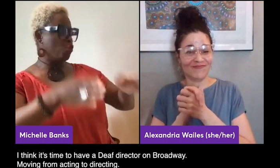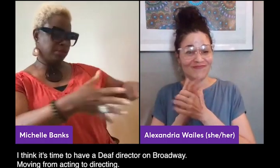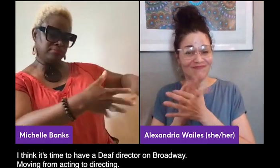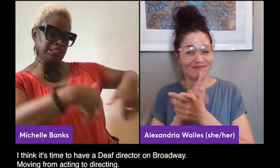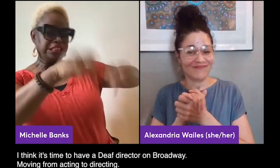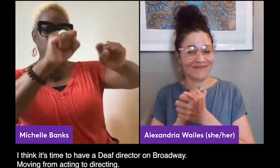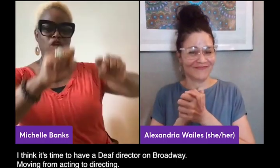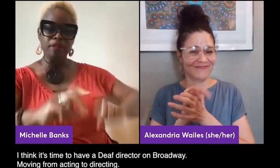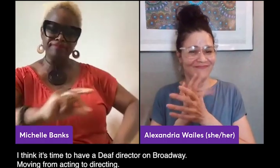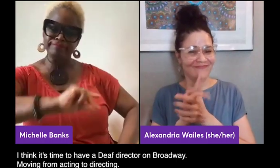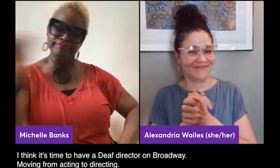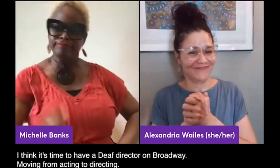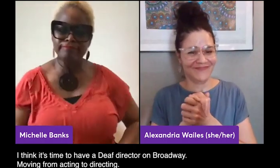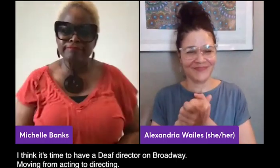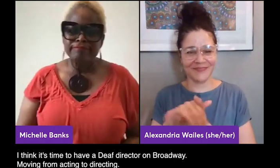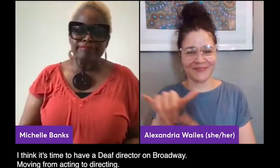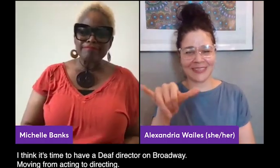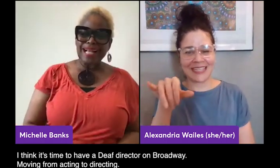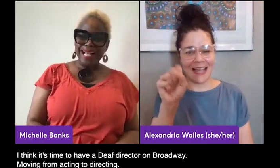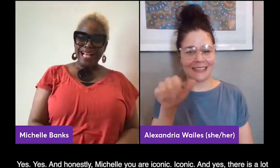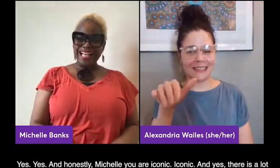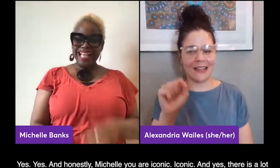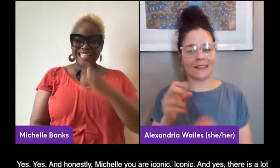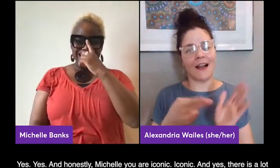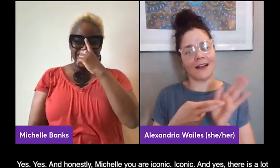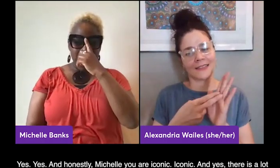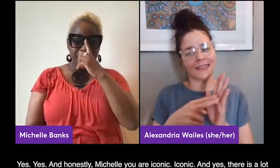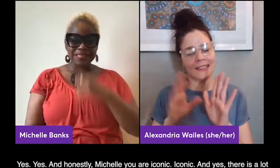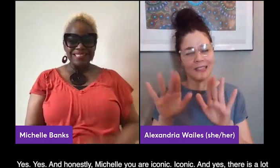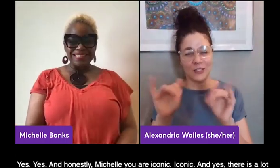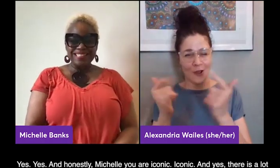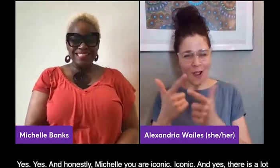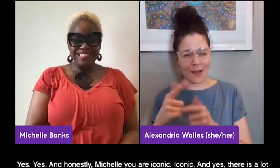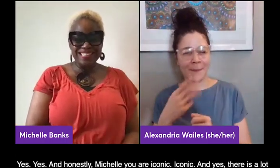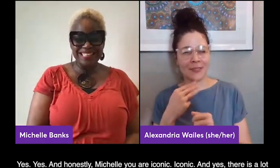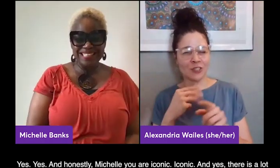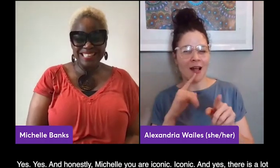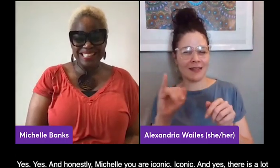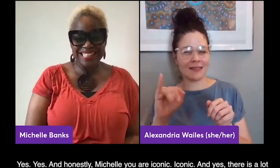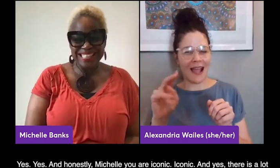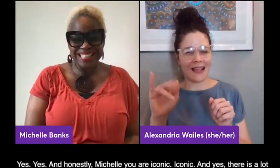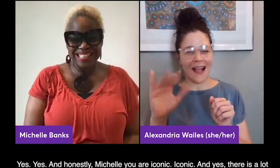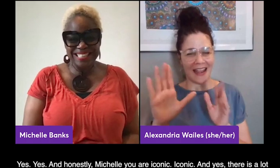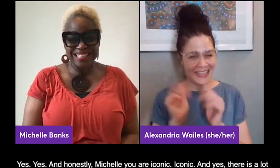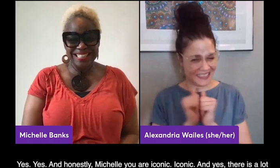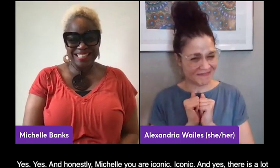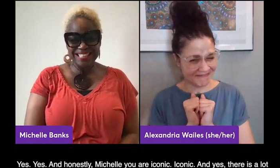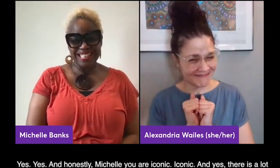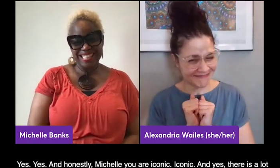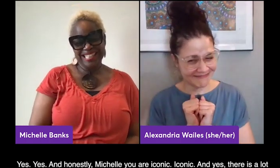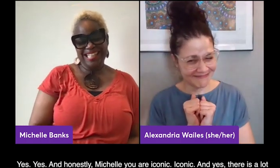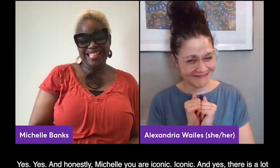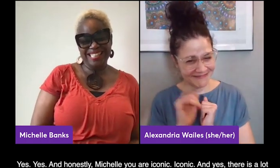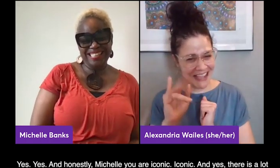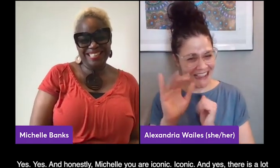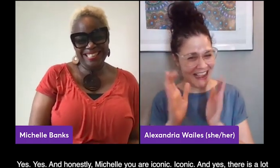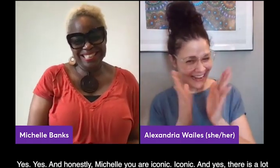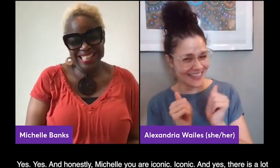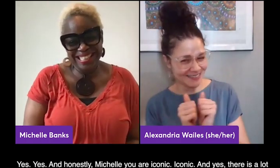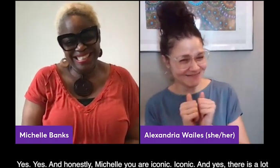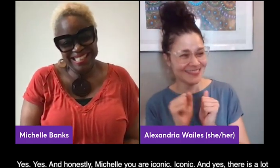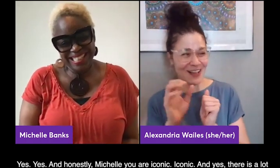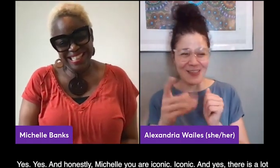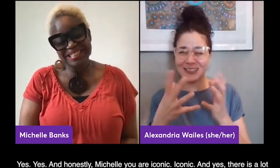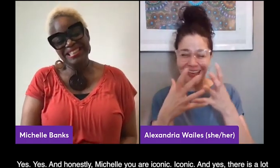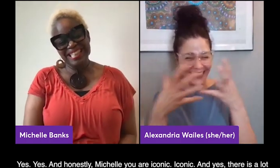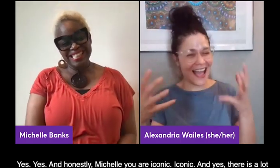speak. Having a deaf person in charge. Yes, yes. And honestly, Michelle, you are iconic.